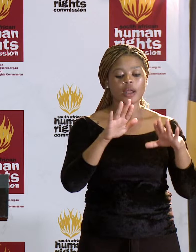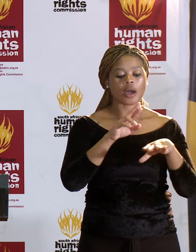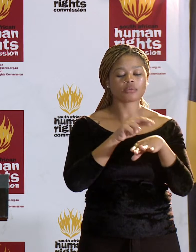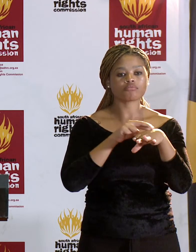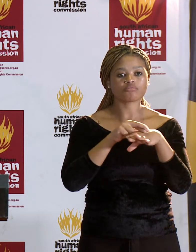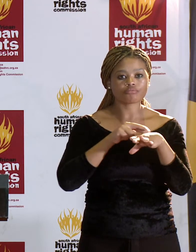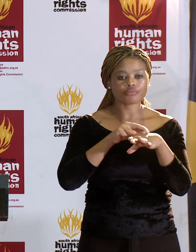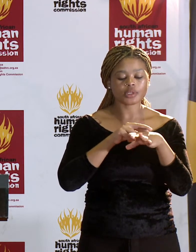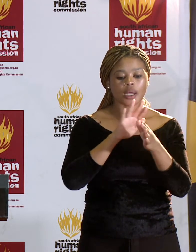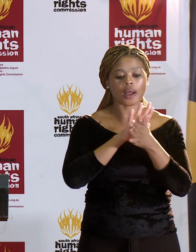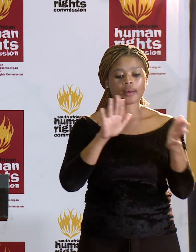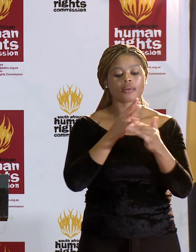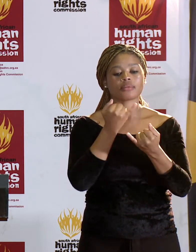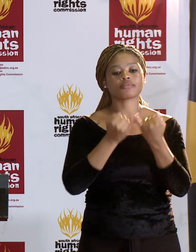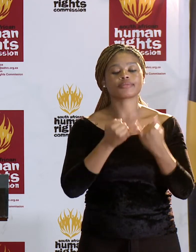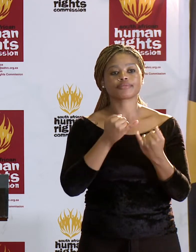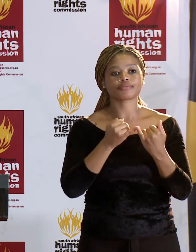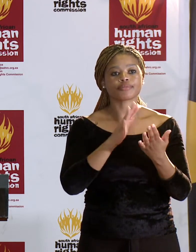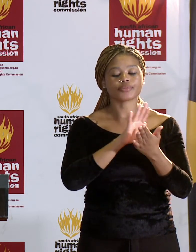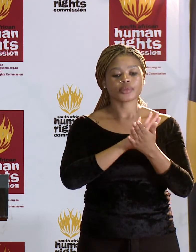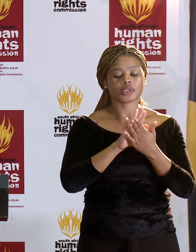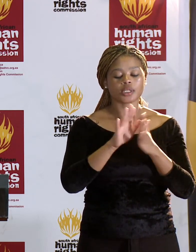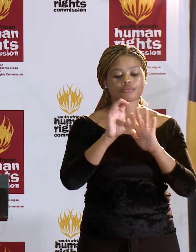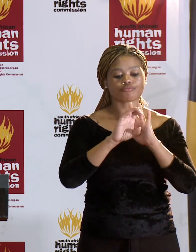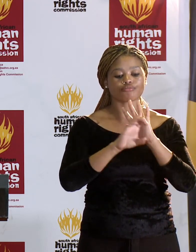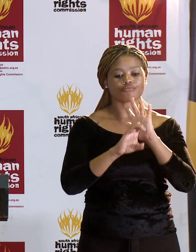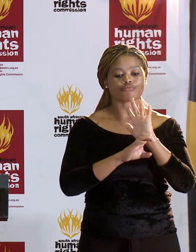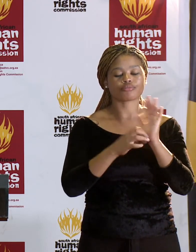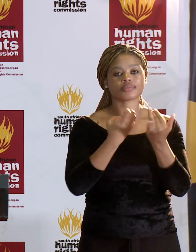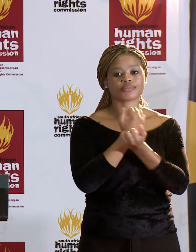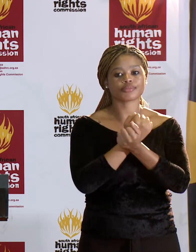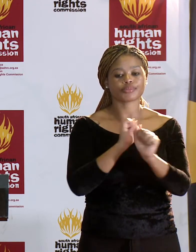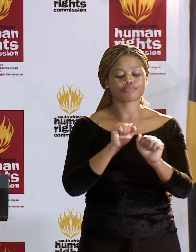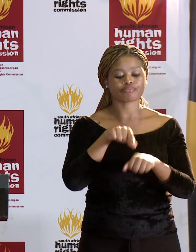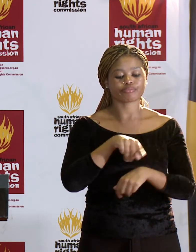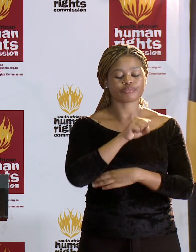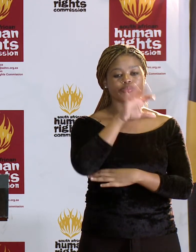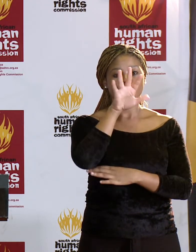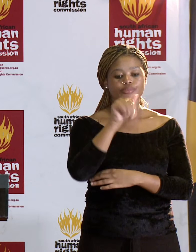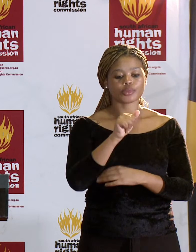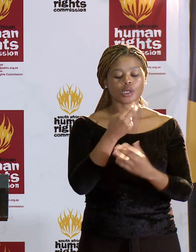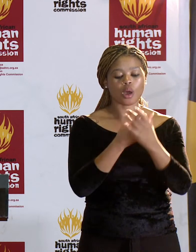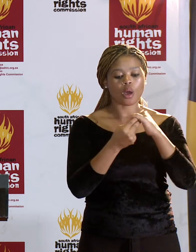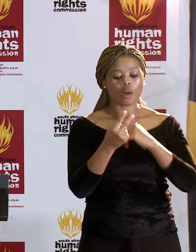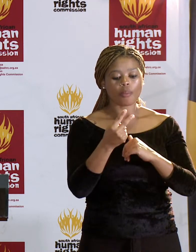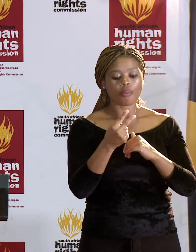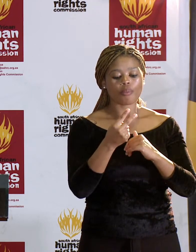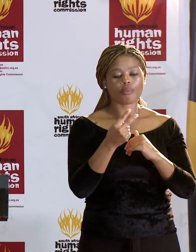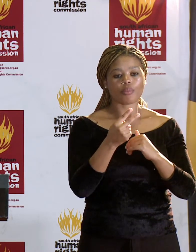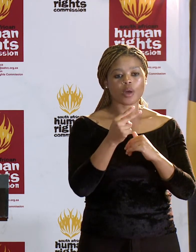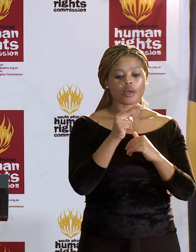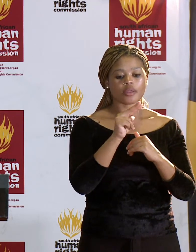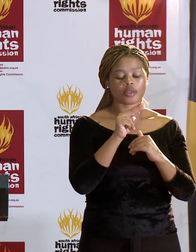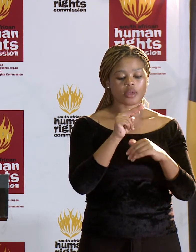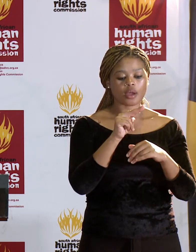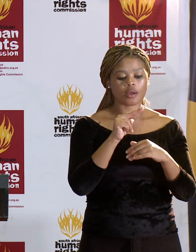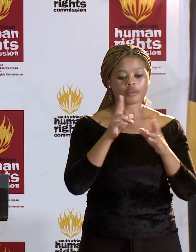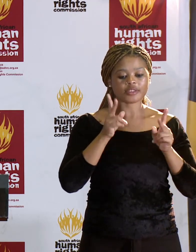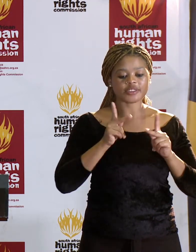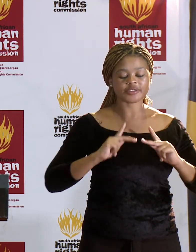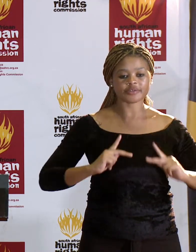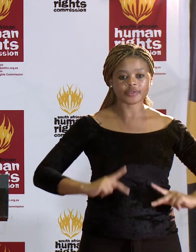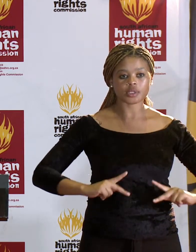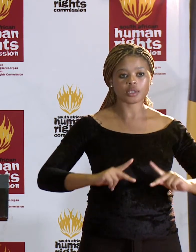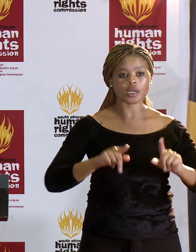the non-sexist, and constitutional democracy in South Africa in both virtual and physical spaces